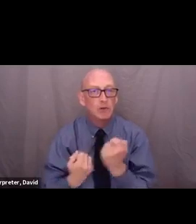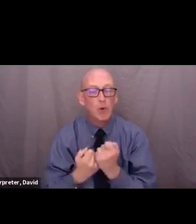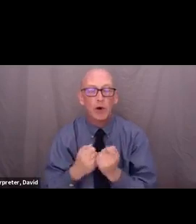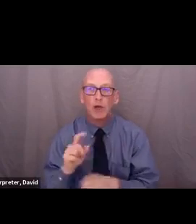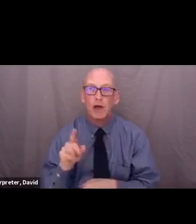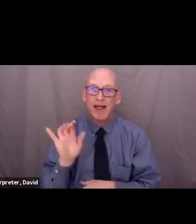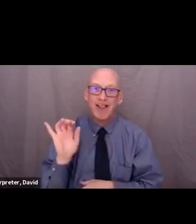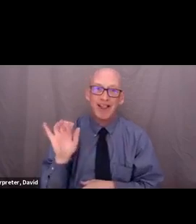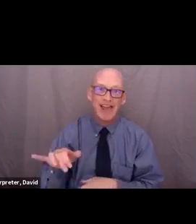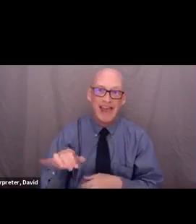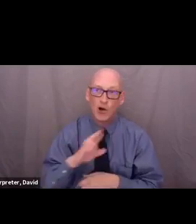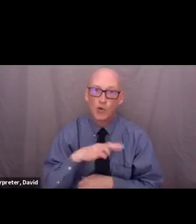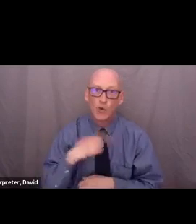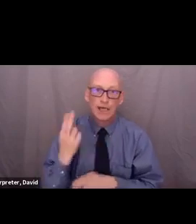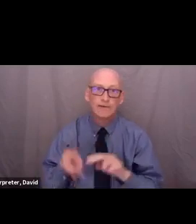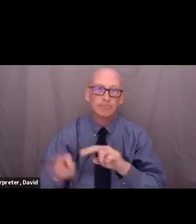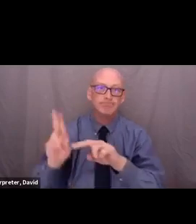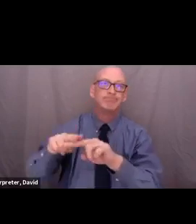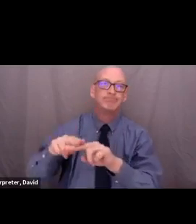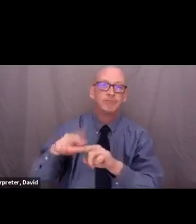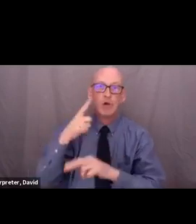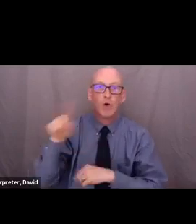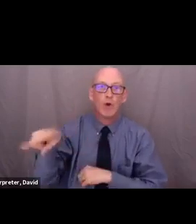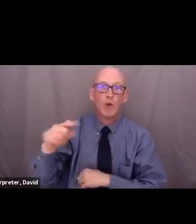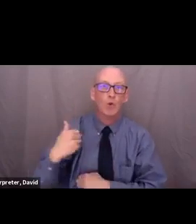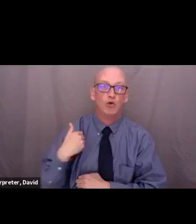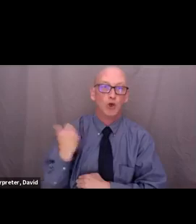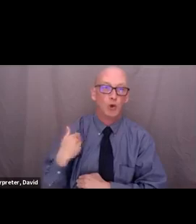increasing those risks, unfortunately, for those youth.